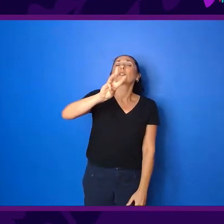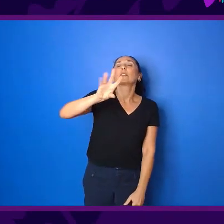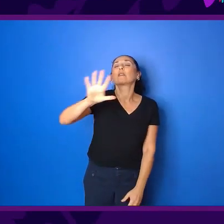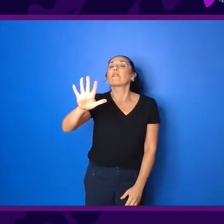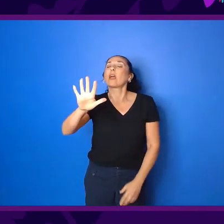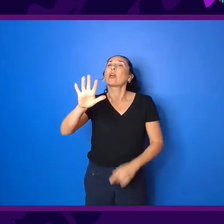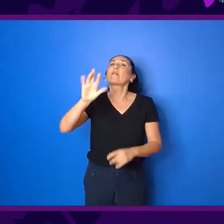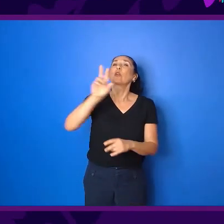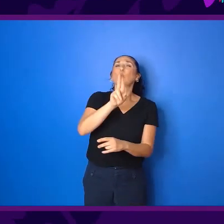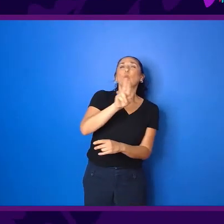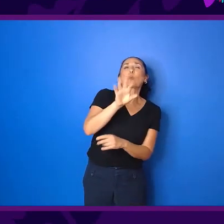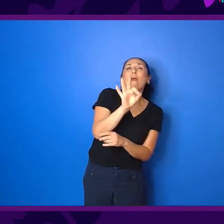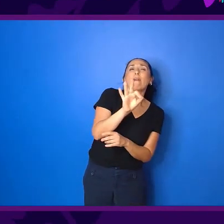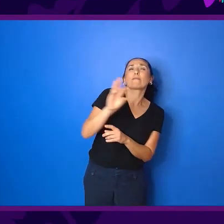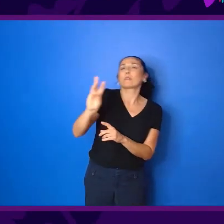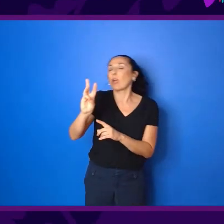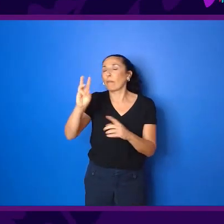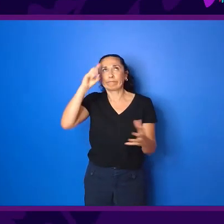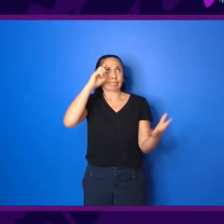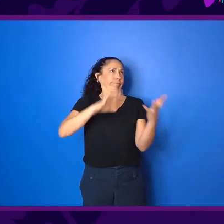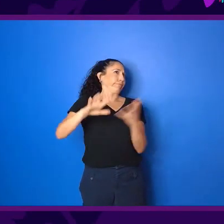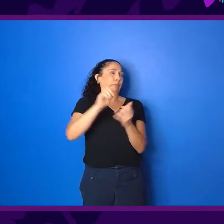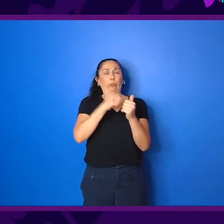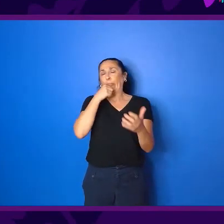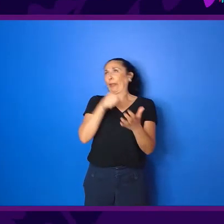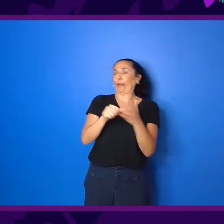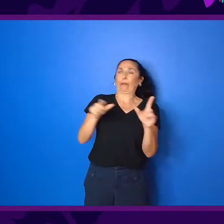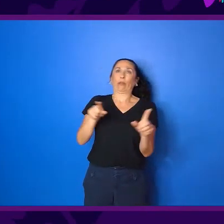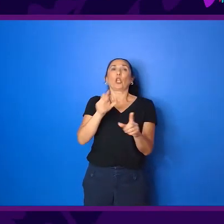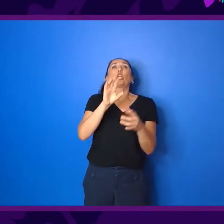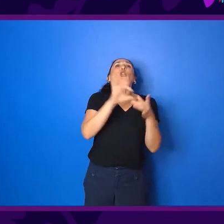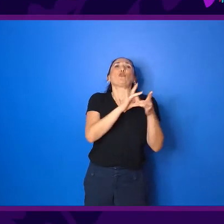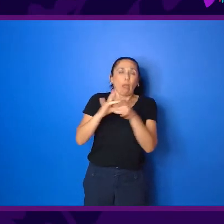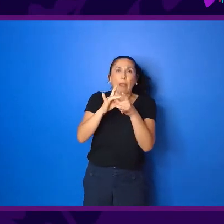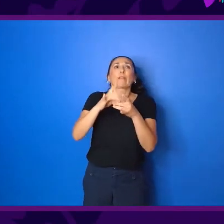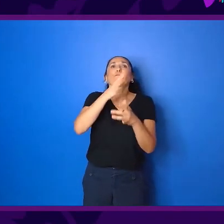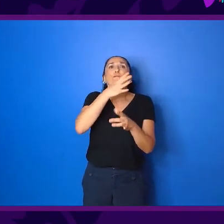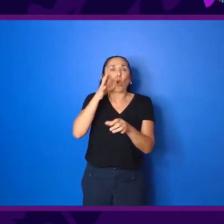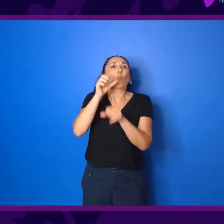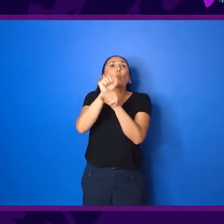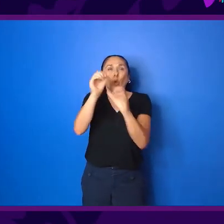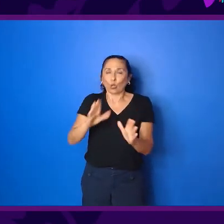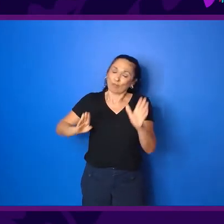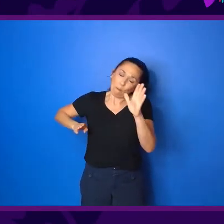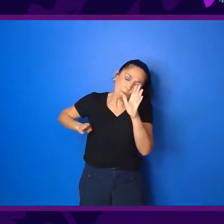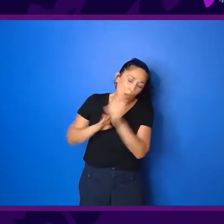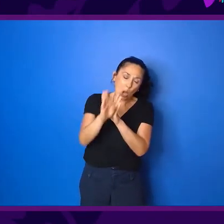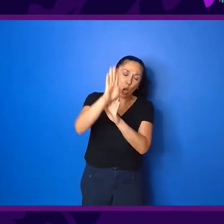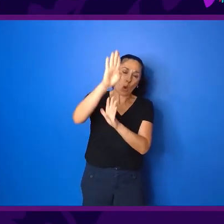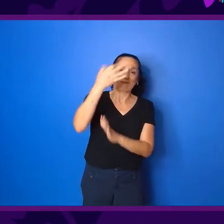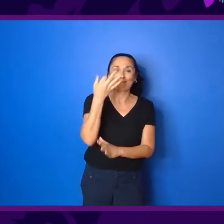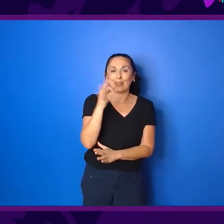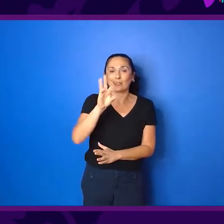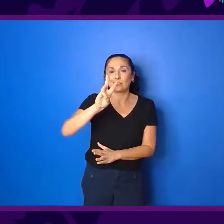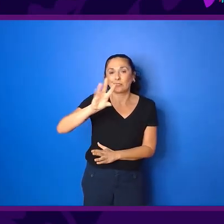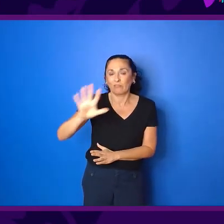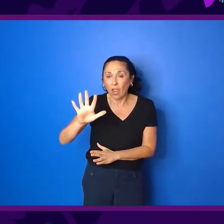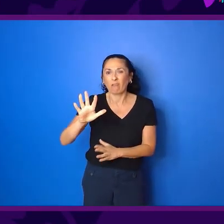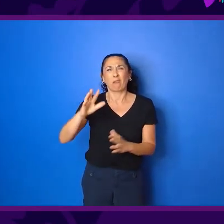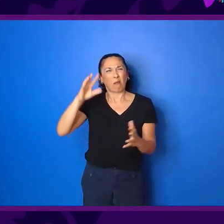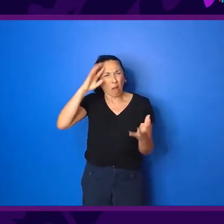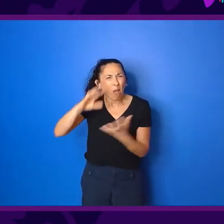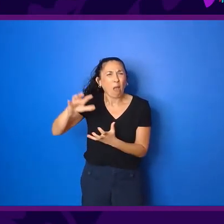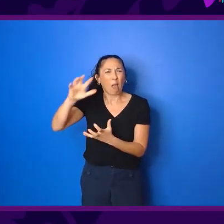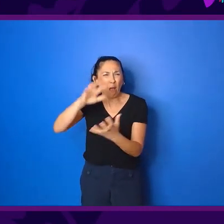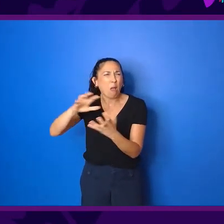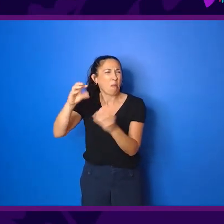UFW, I'm so confused with all the letters, that's the United Farm Workers thing, took off. Oh, it gets more and more confusing. And then